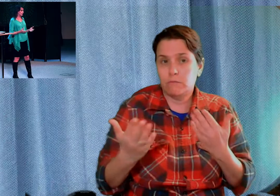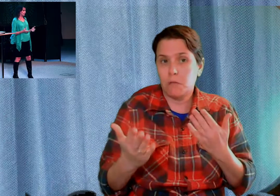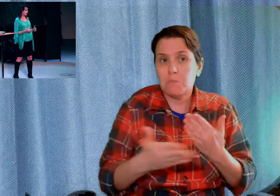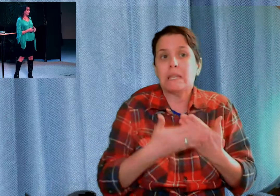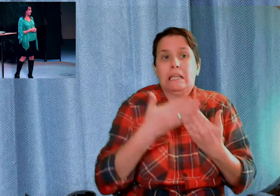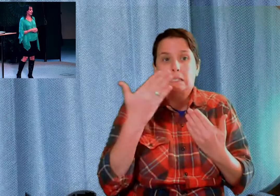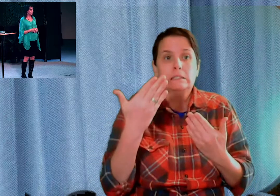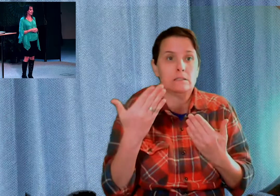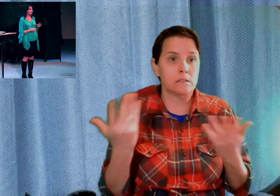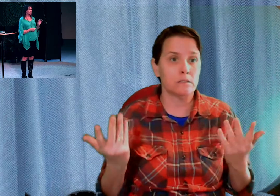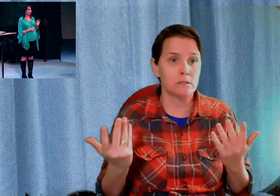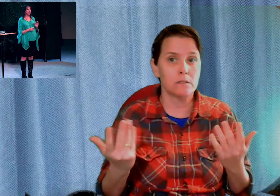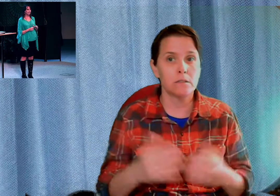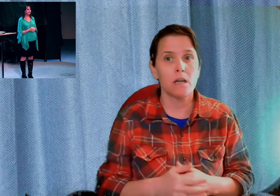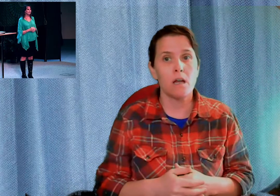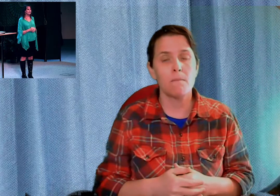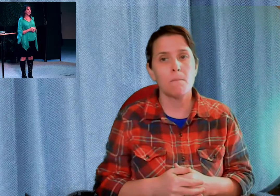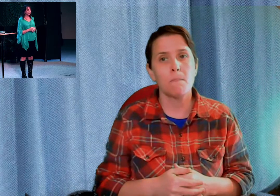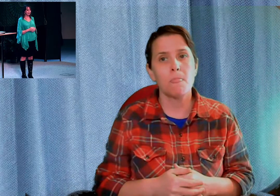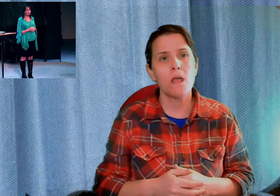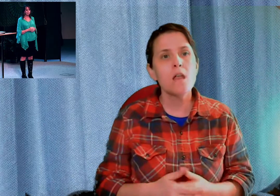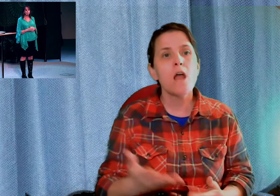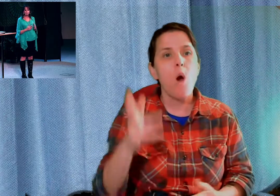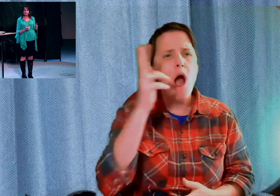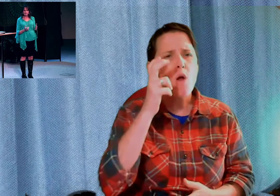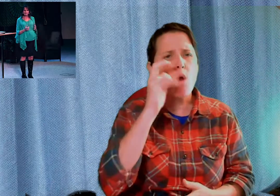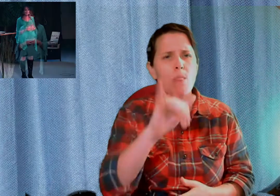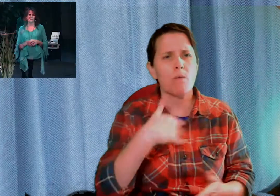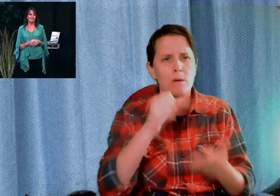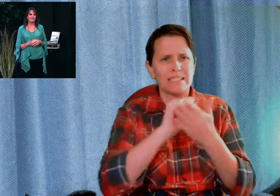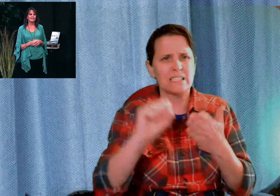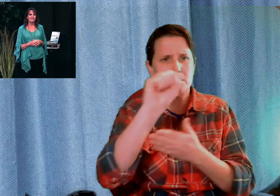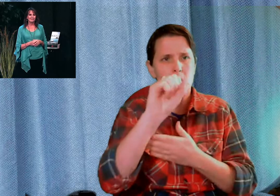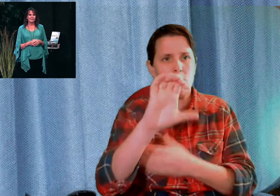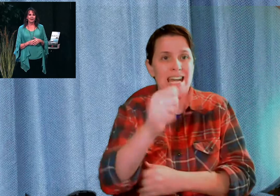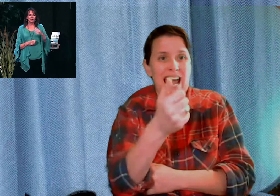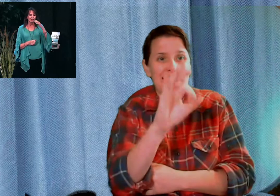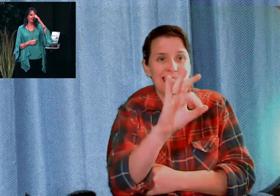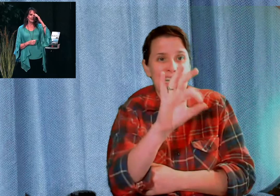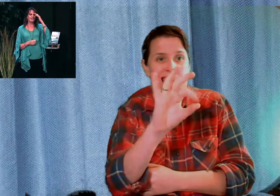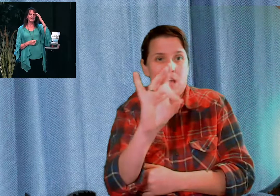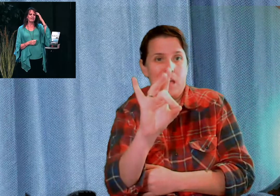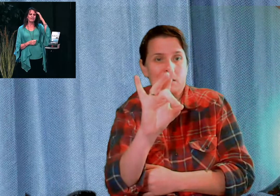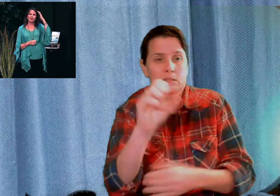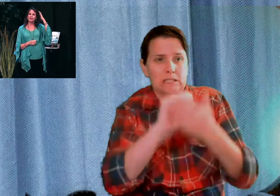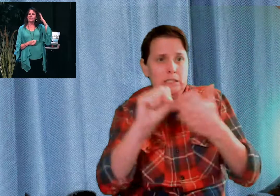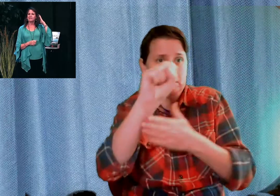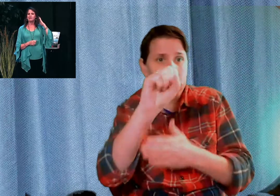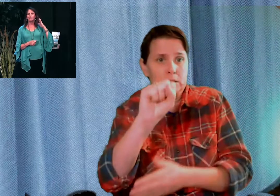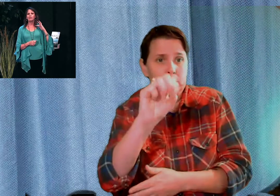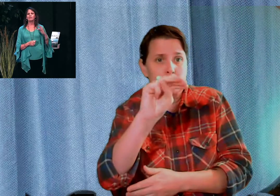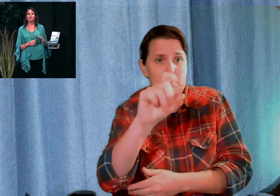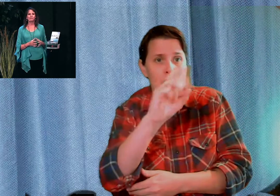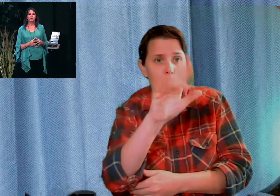be all right with you if life got easier? I heard that when I was in seminary, 1998. Our friend and colleague,